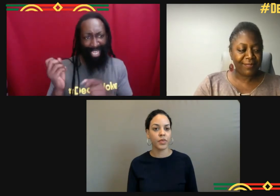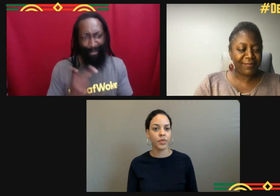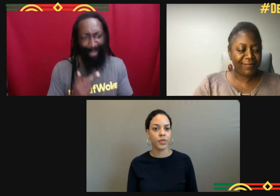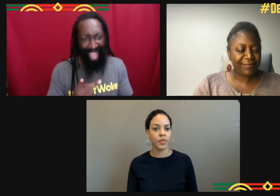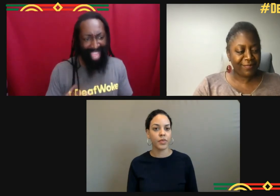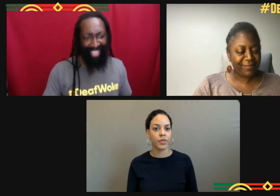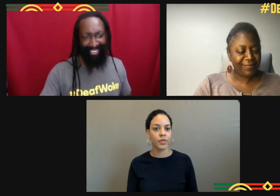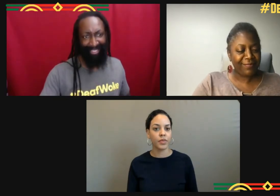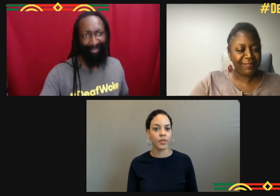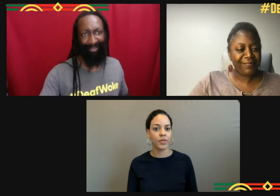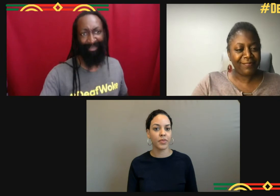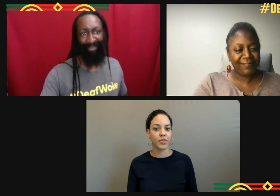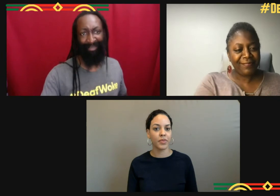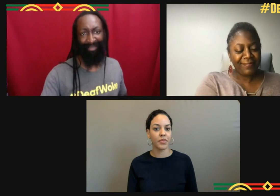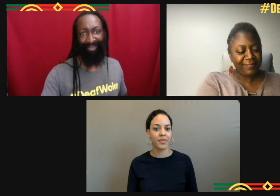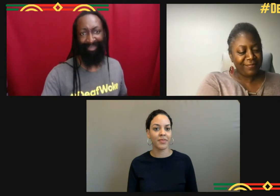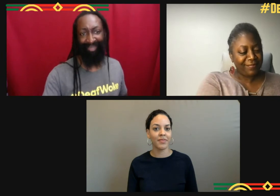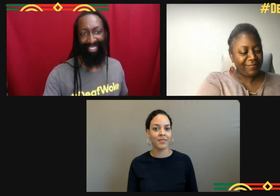Come on.